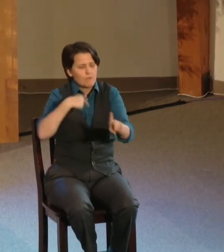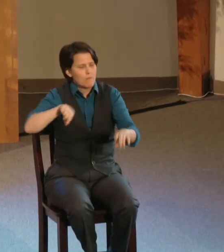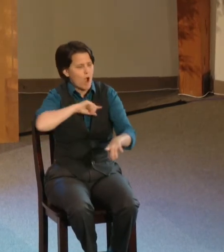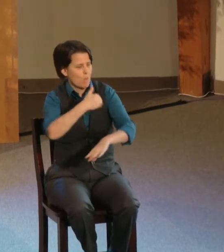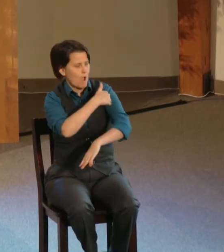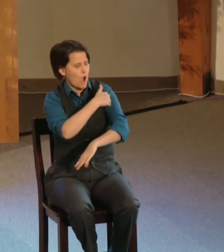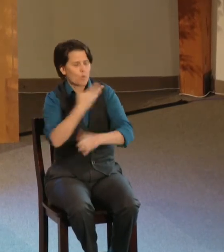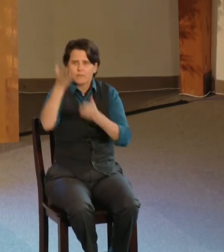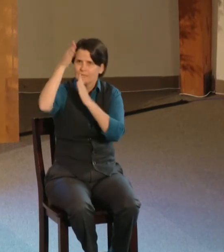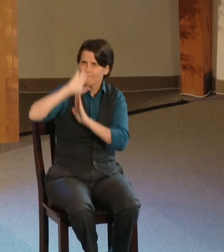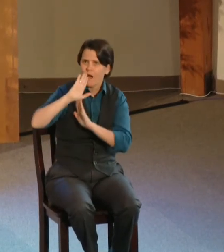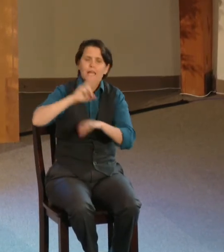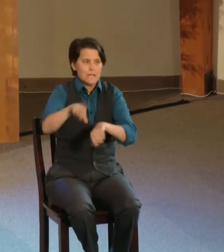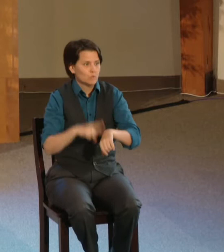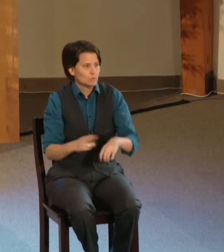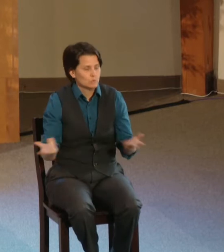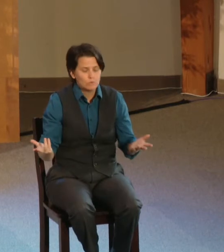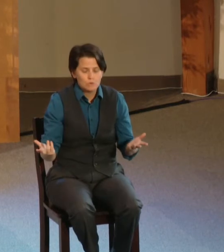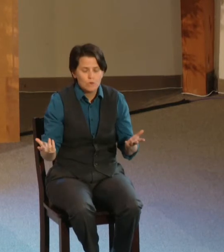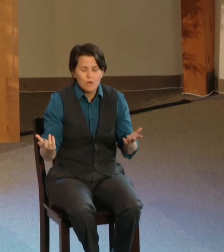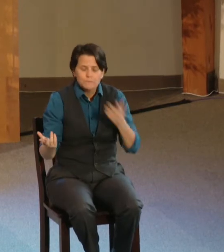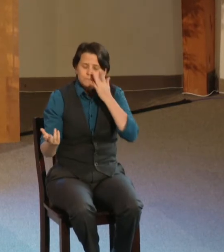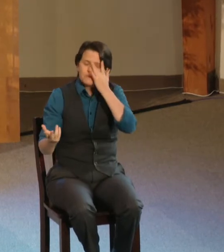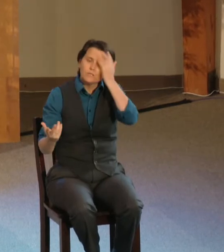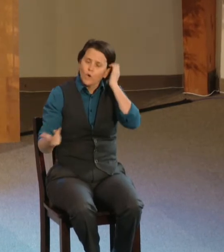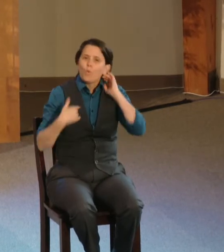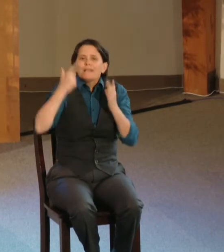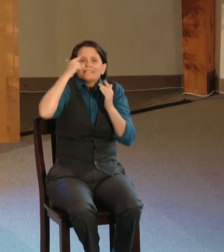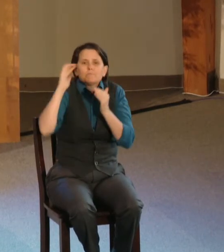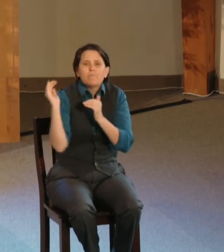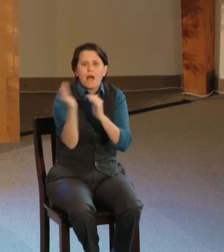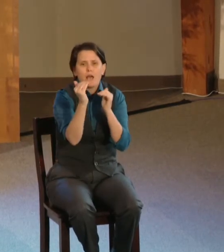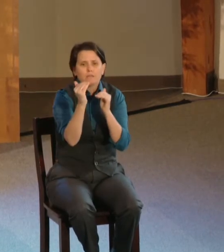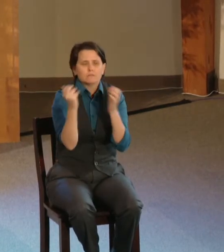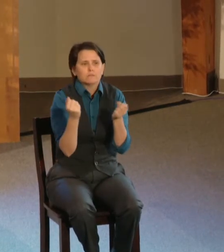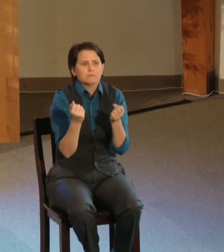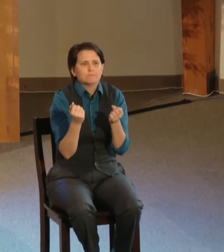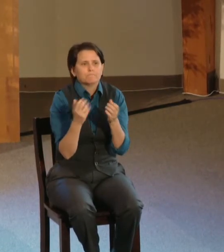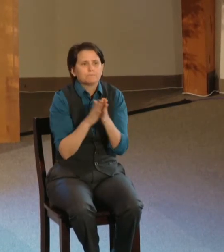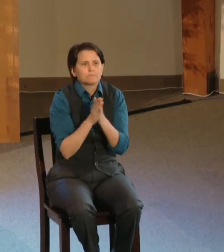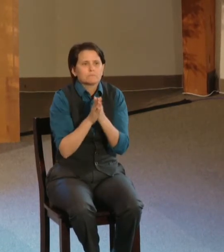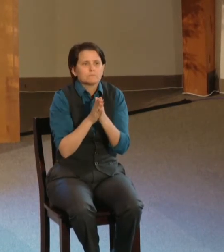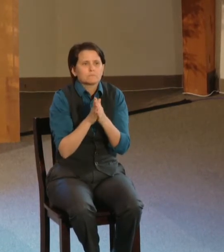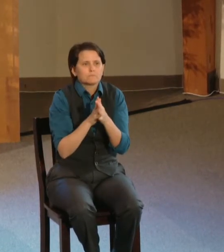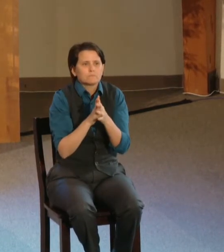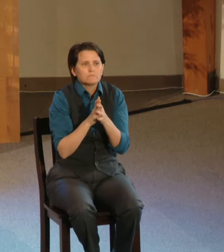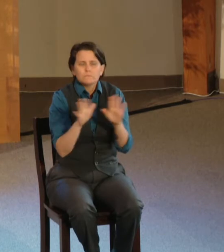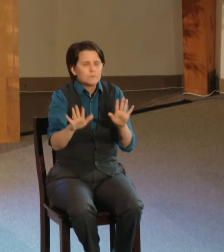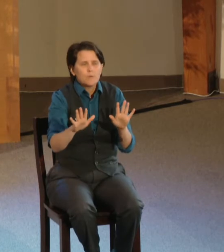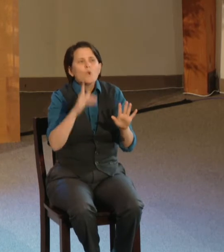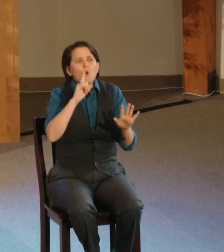people. Of course we are. And we've spent a lot of time recognizing there is only one presence and one power in